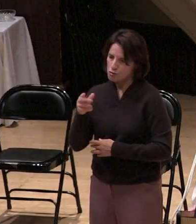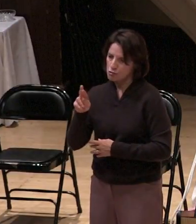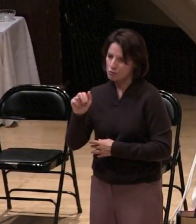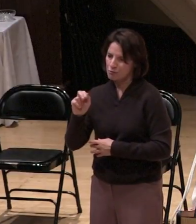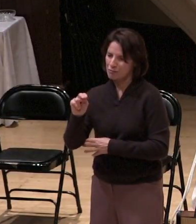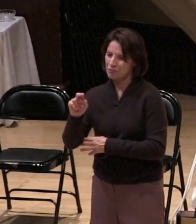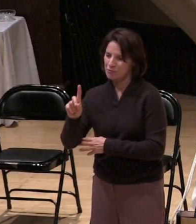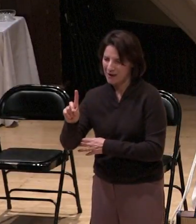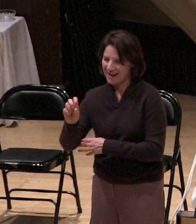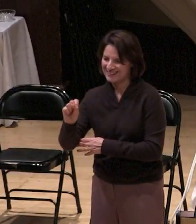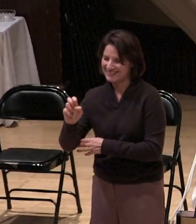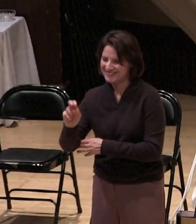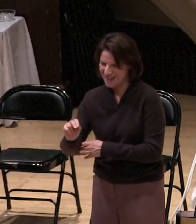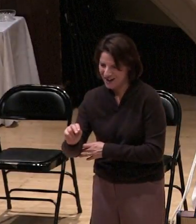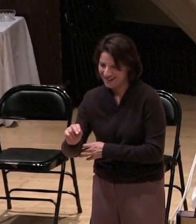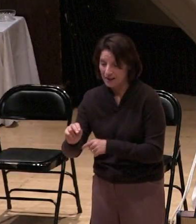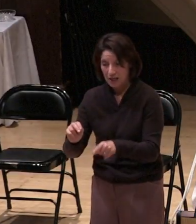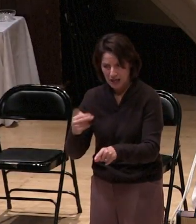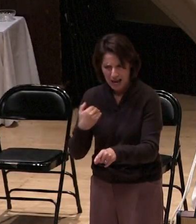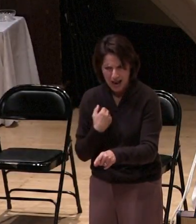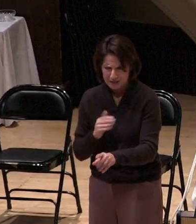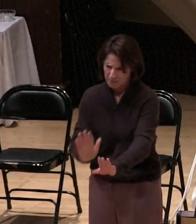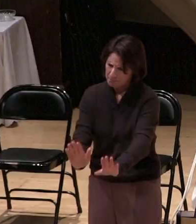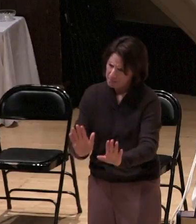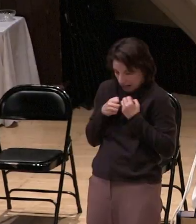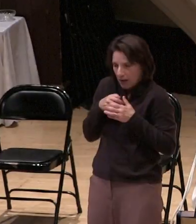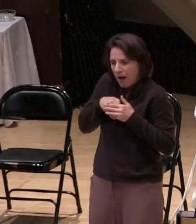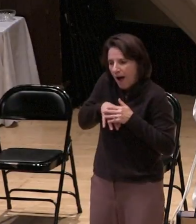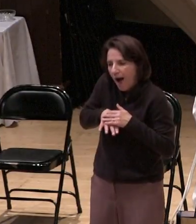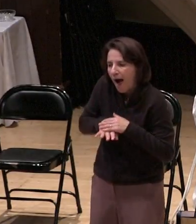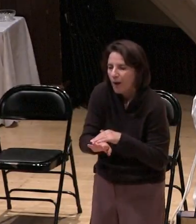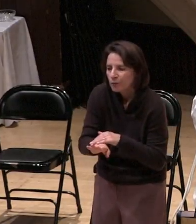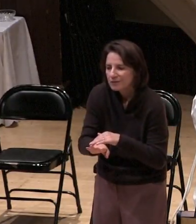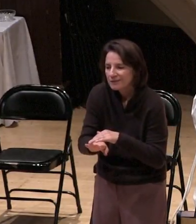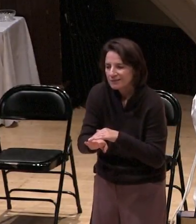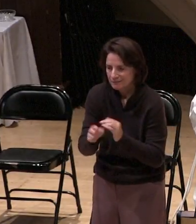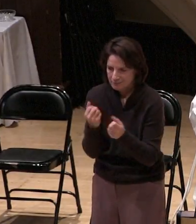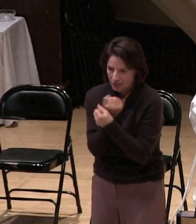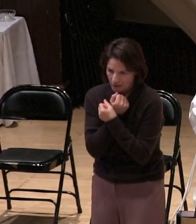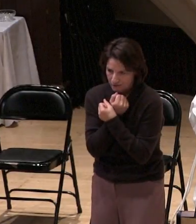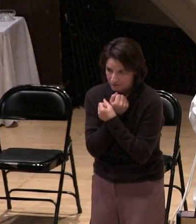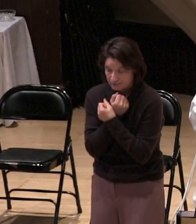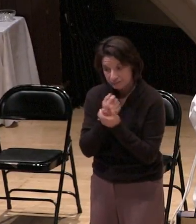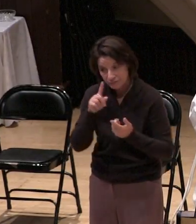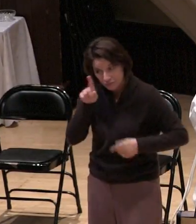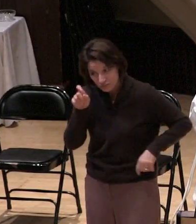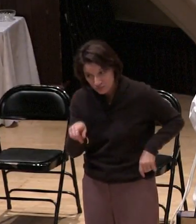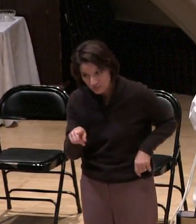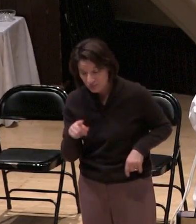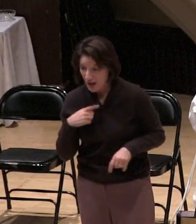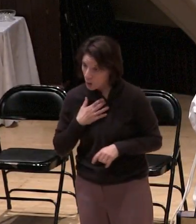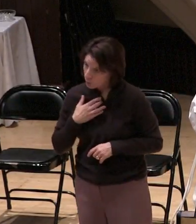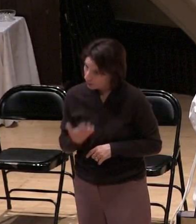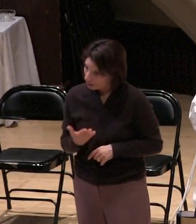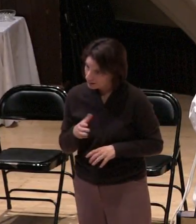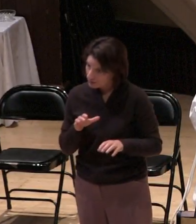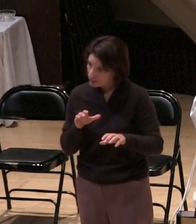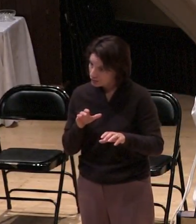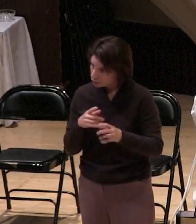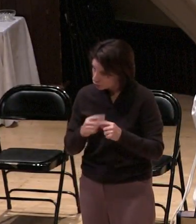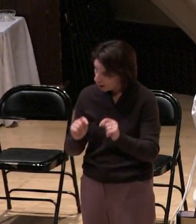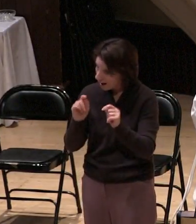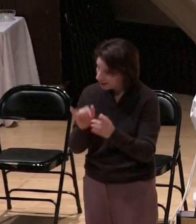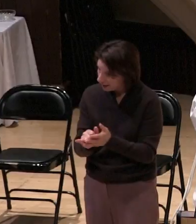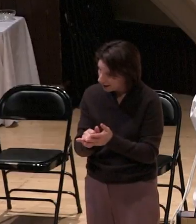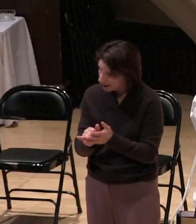by God. Recently, his mom and dad asked, "Are you willing to give it a try? Are you willing